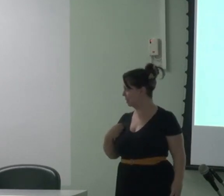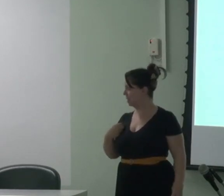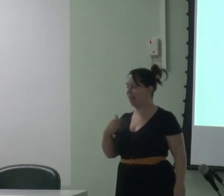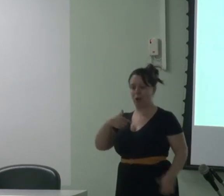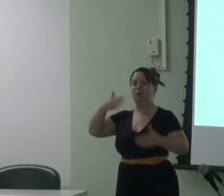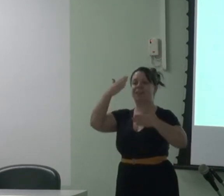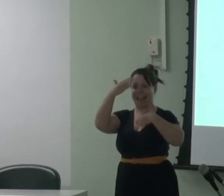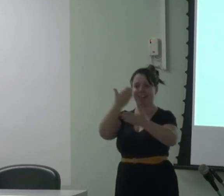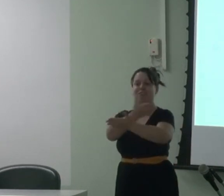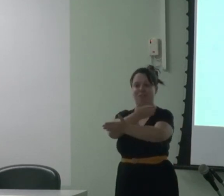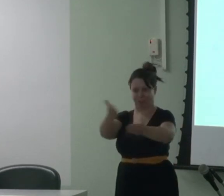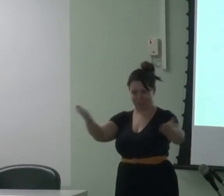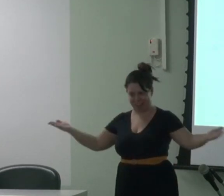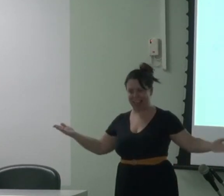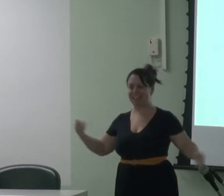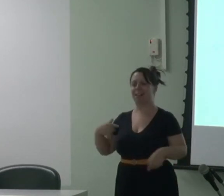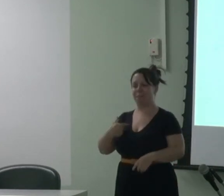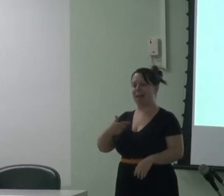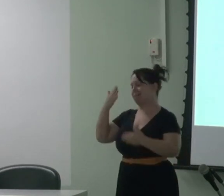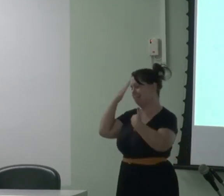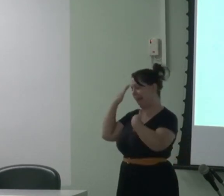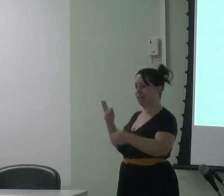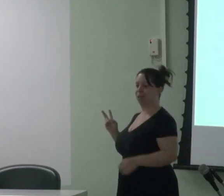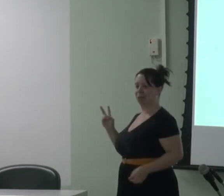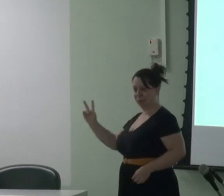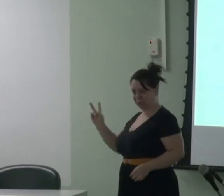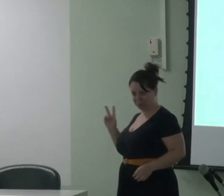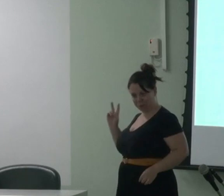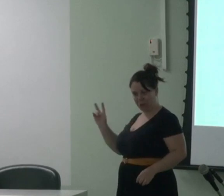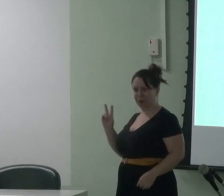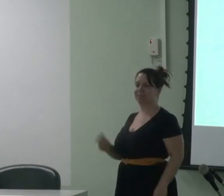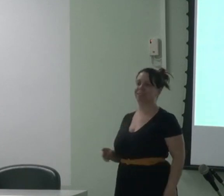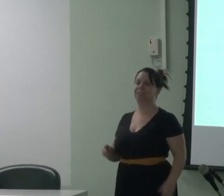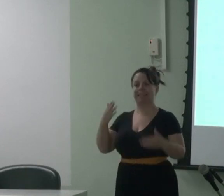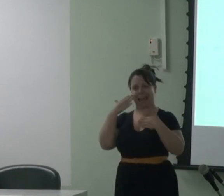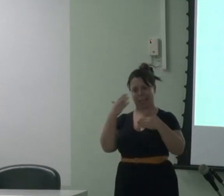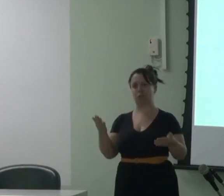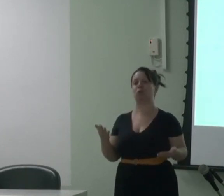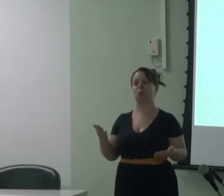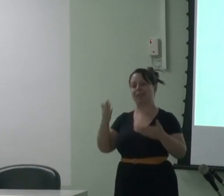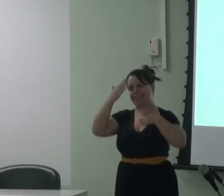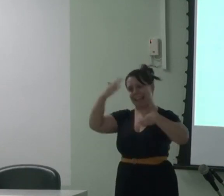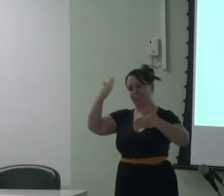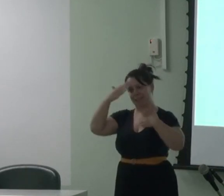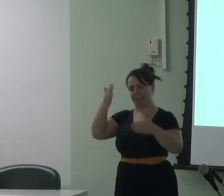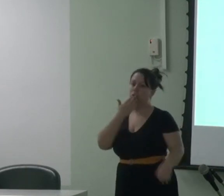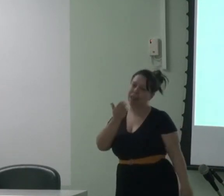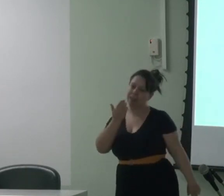listen to the talks. Thank you very much.